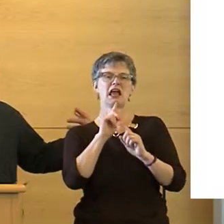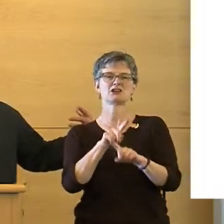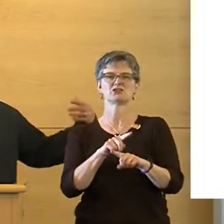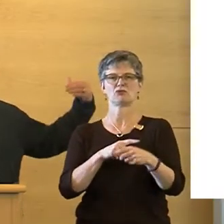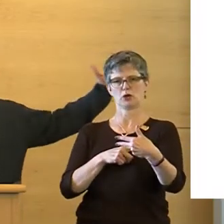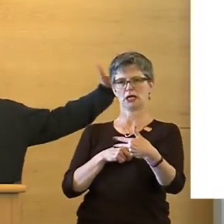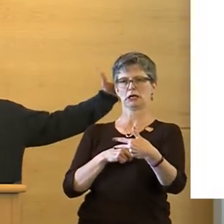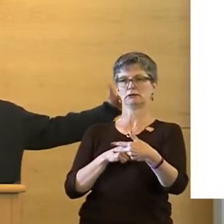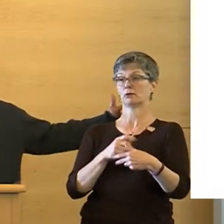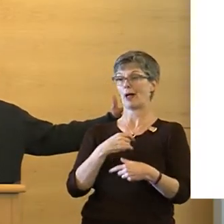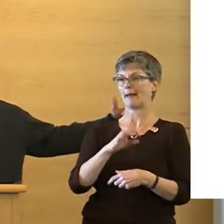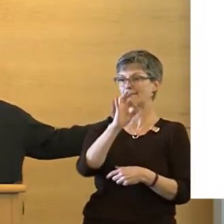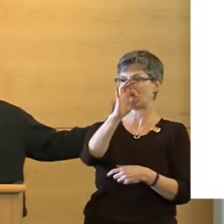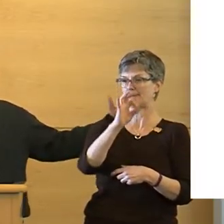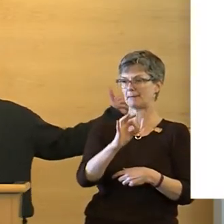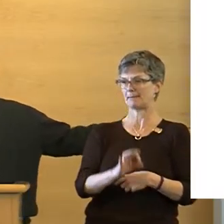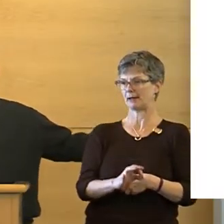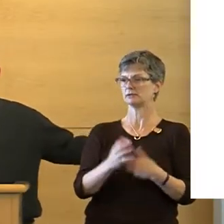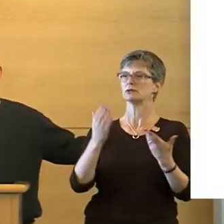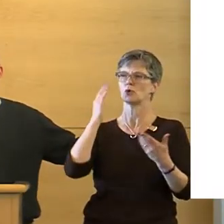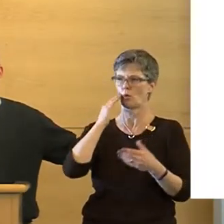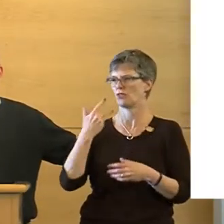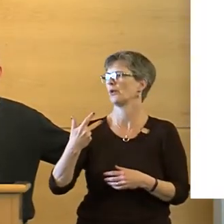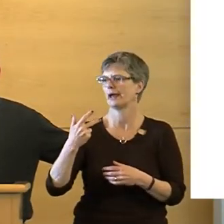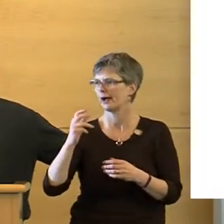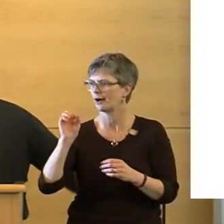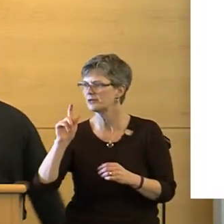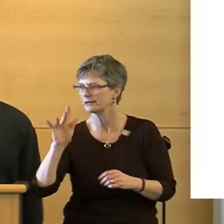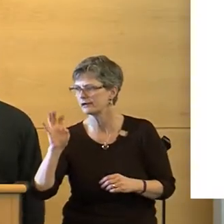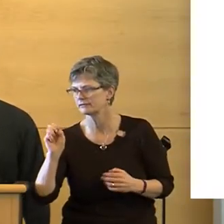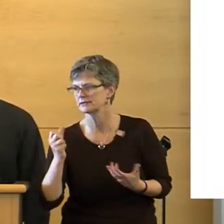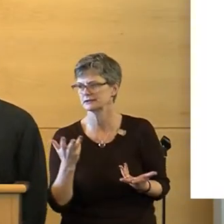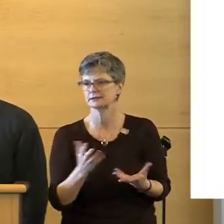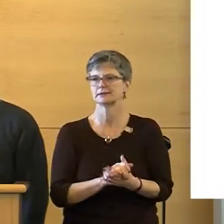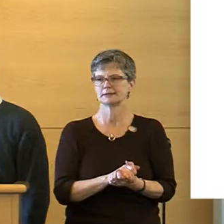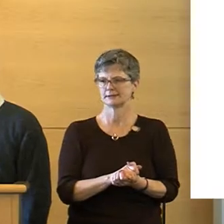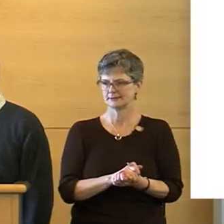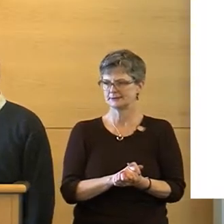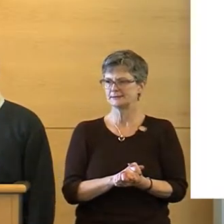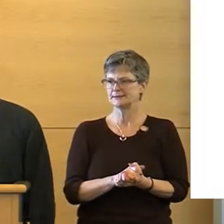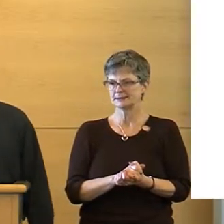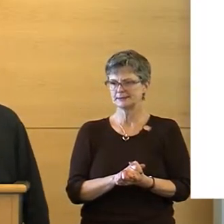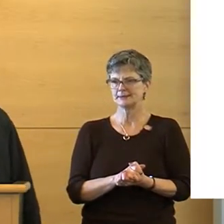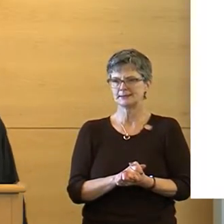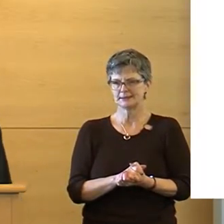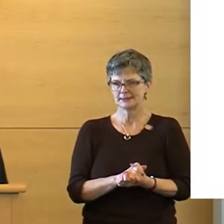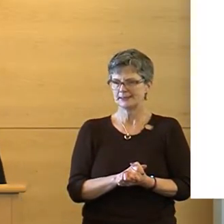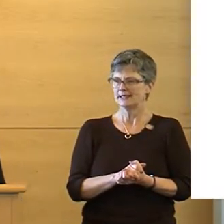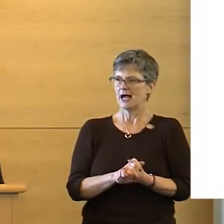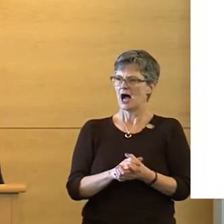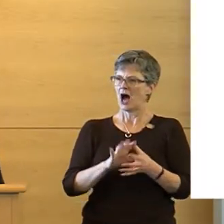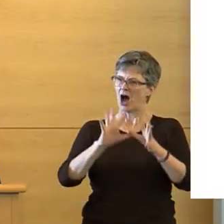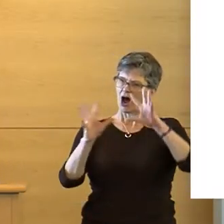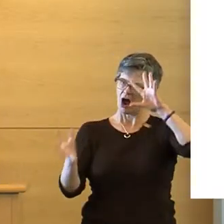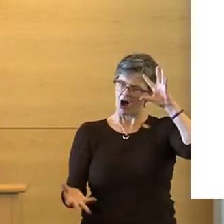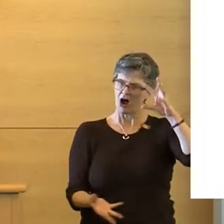with a bullet in front of it. And so I ask how many objectives there are. If you look at this